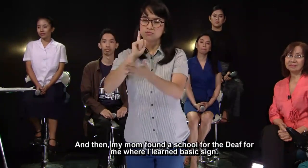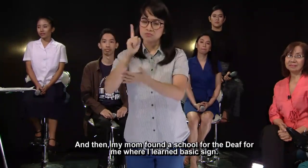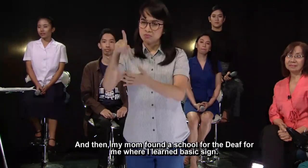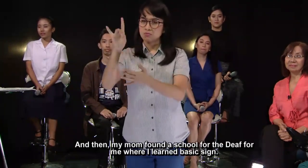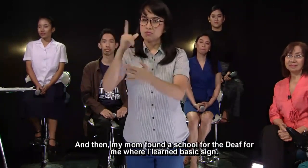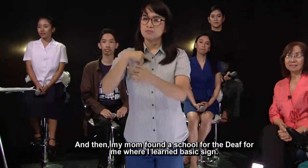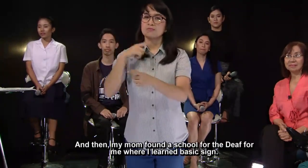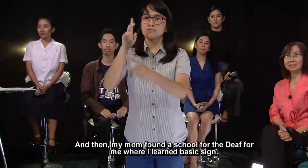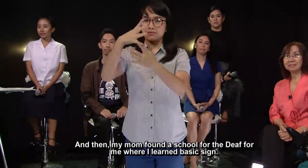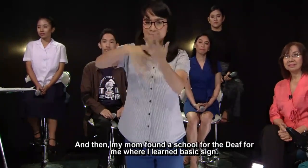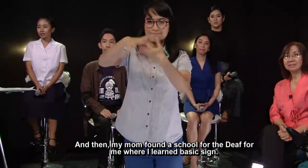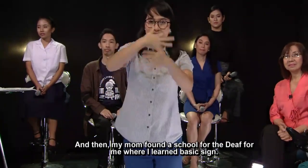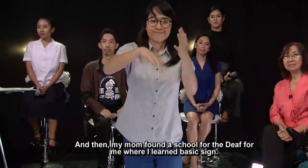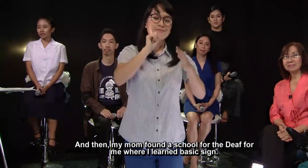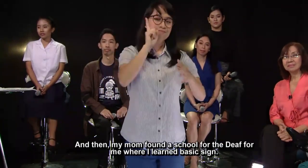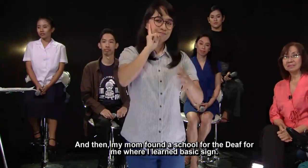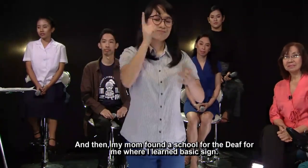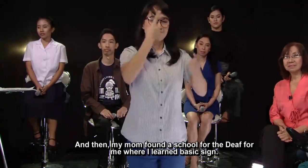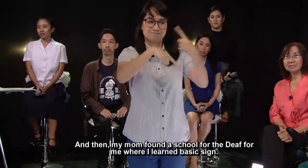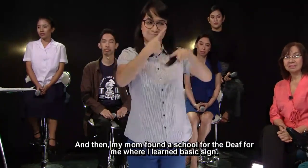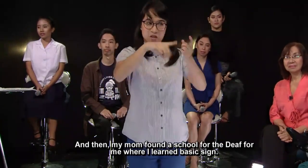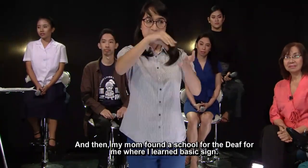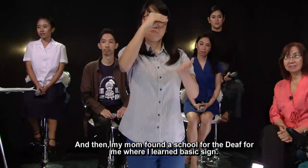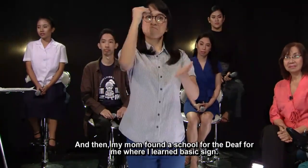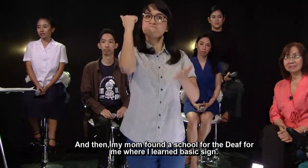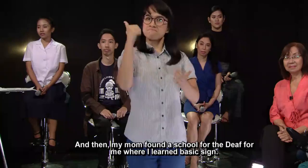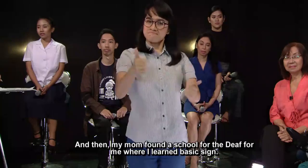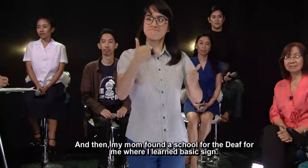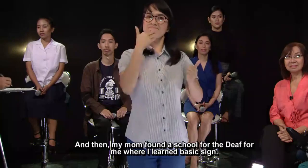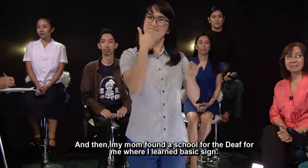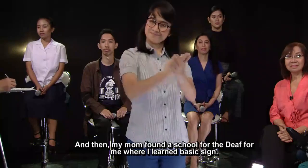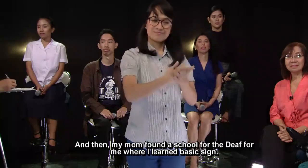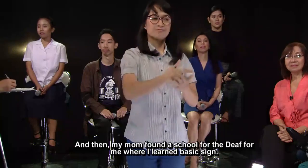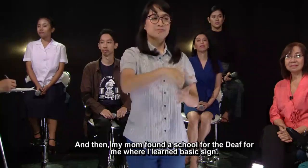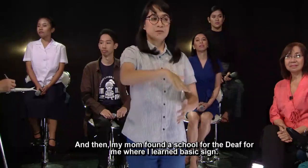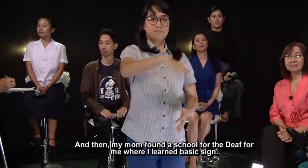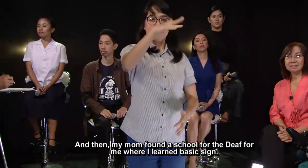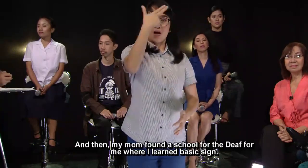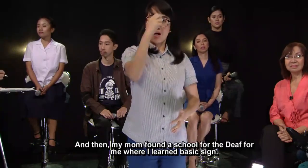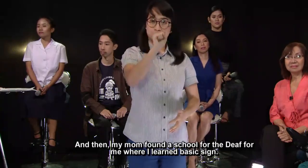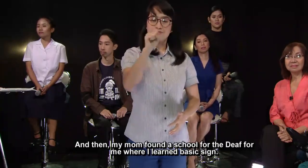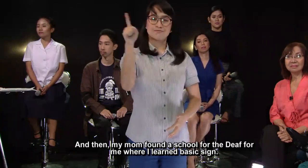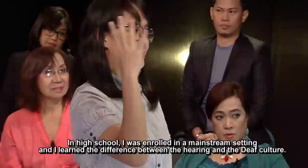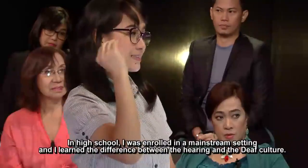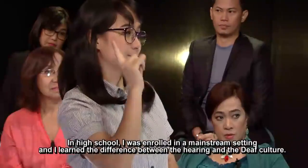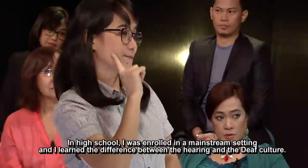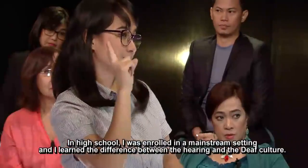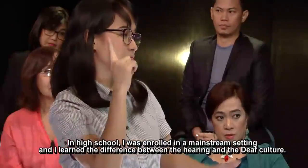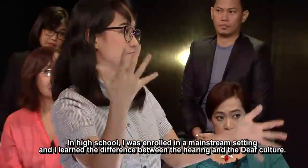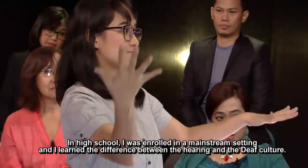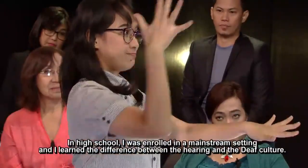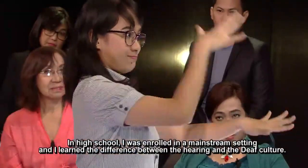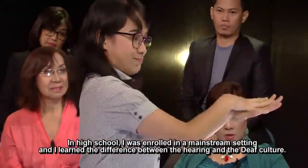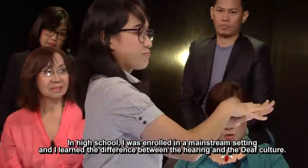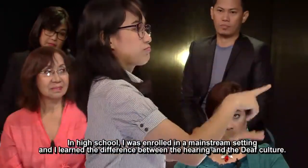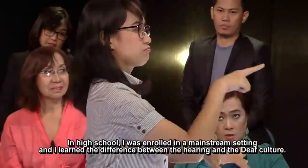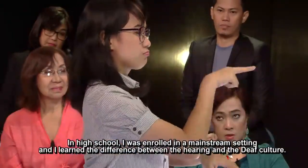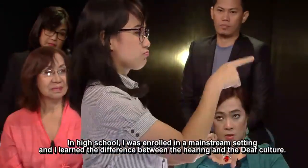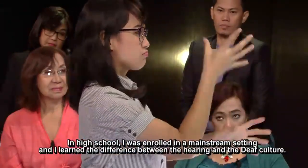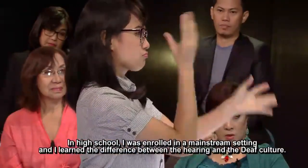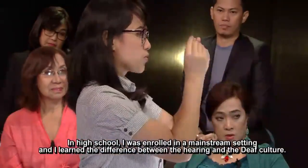then my mom found a school for the deaf for me, where I learned basic sign. In high school, I was enrolled